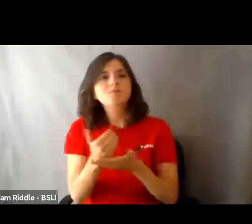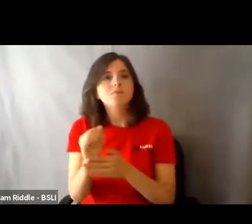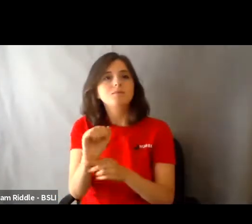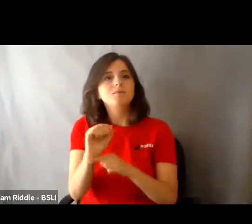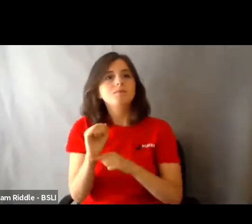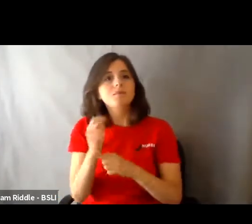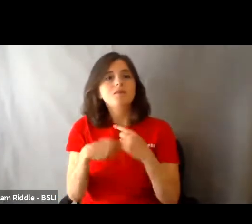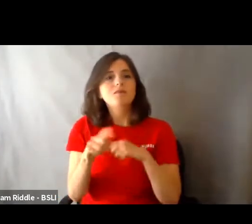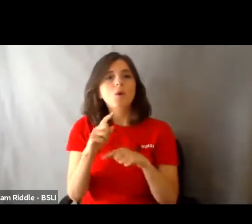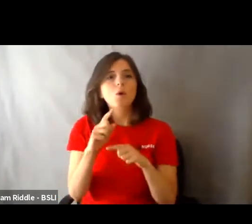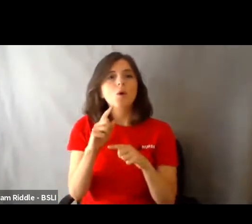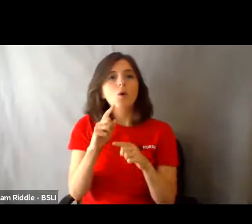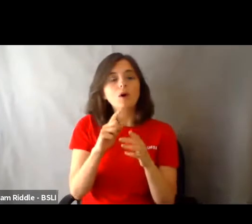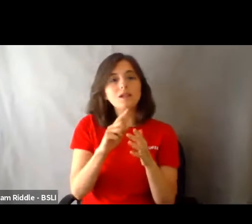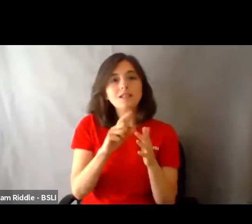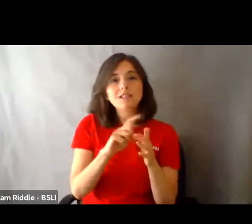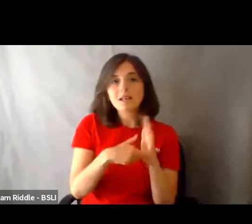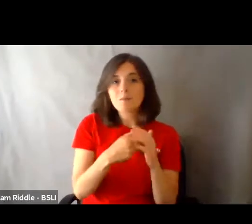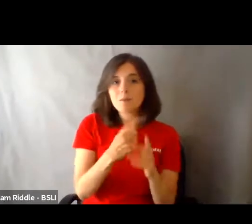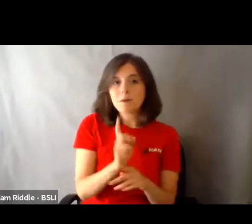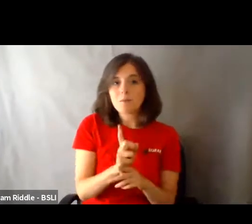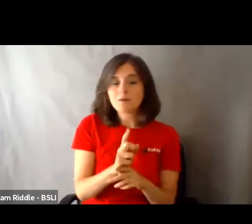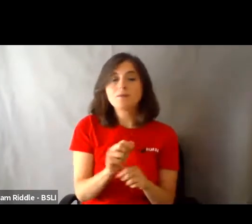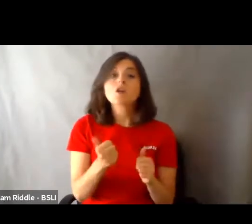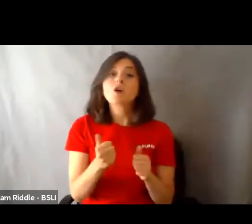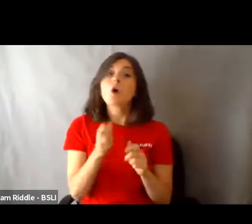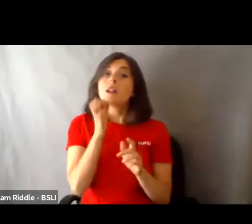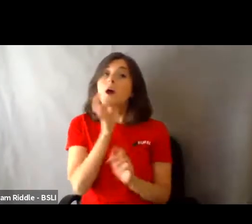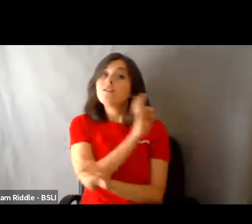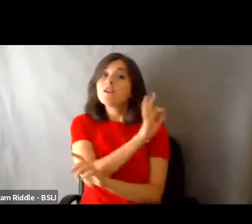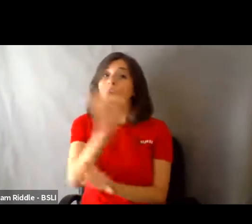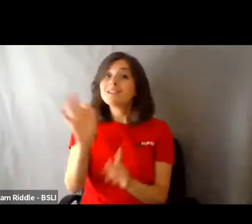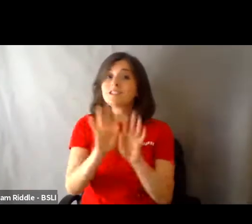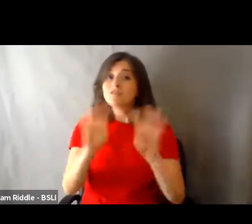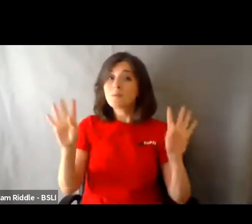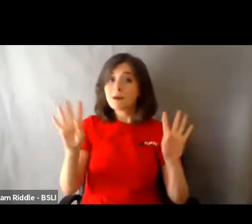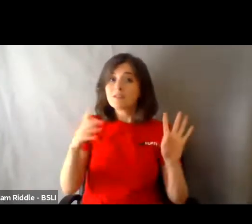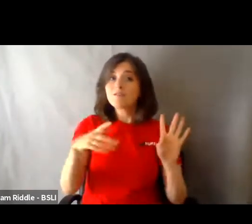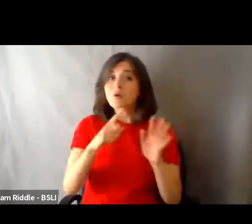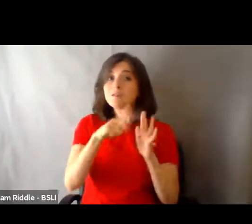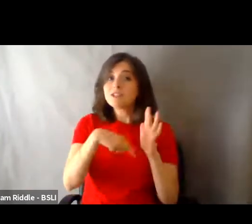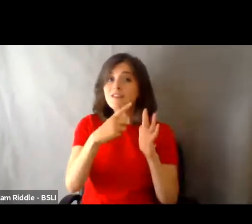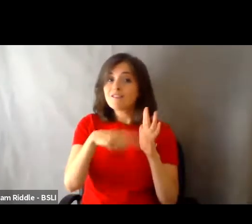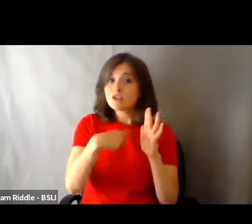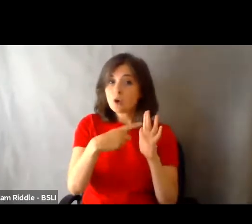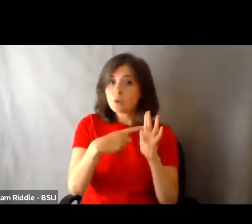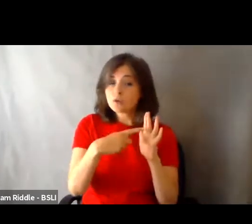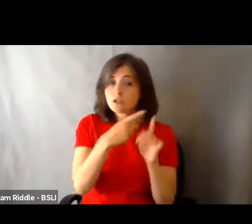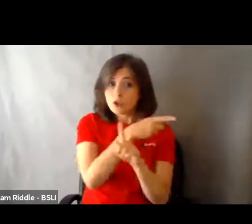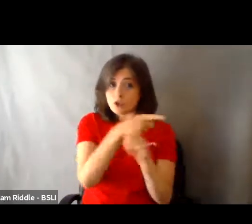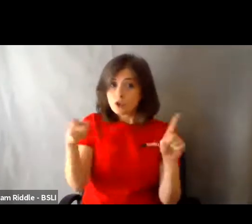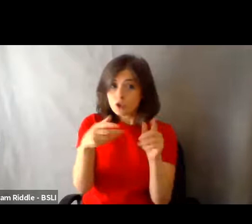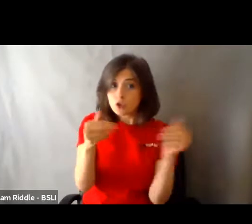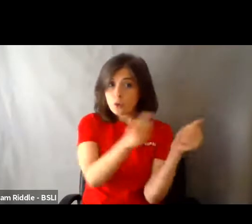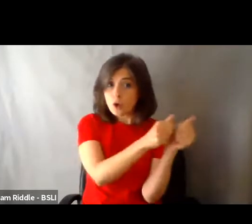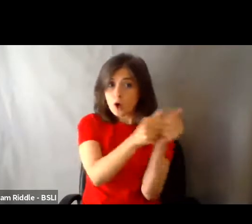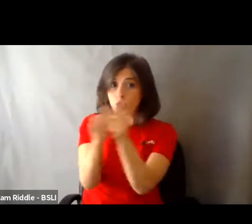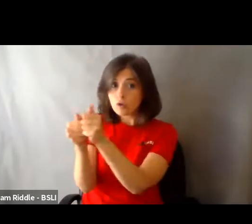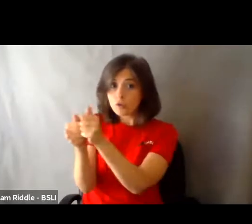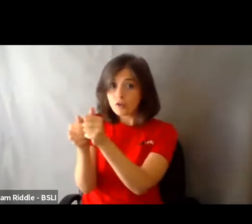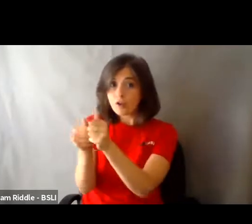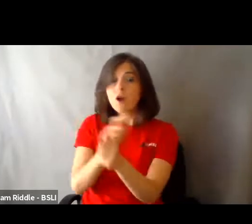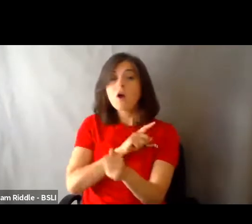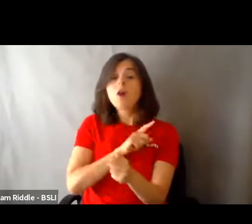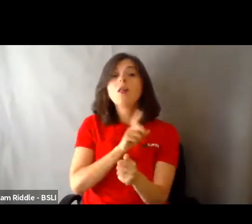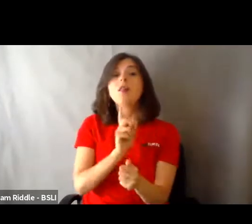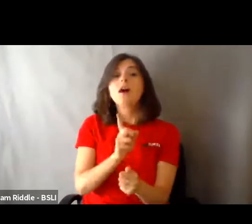from Jennifer Jones for all the panelists. Do you agree that the reason why people in middle income